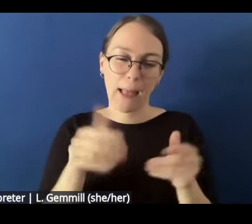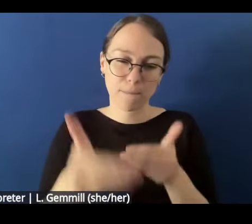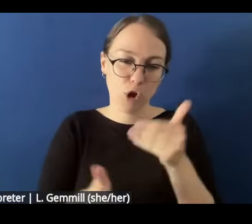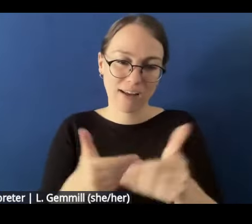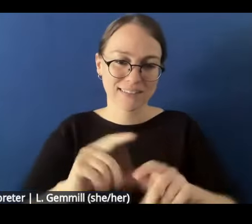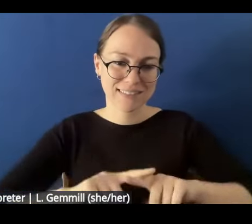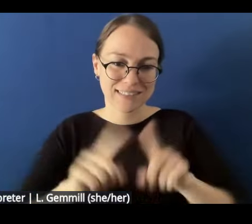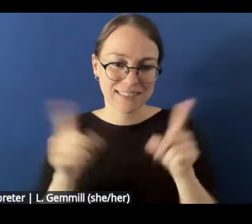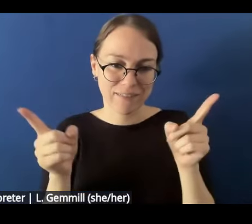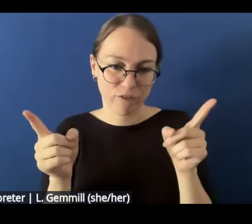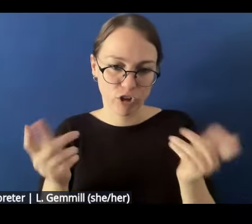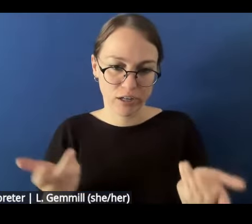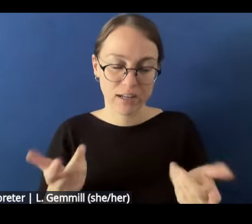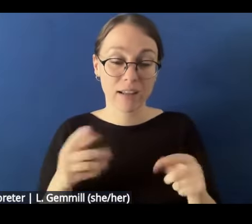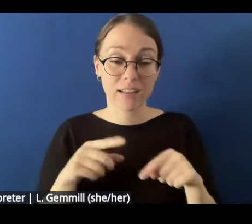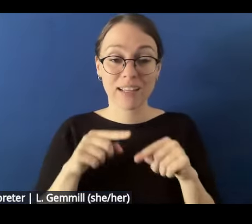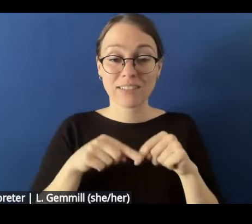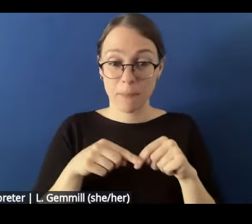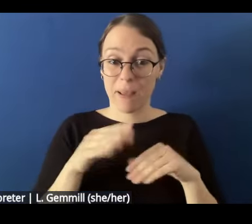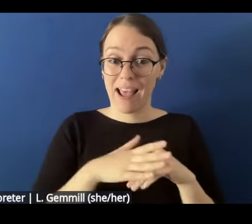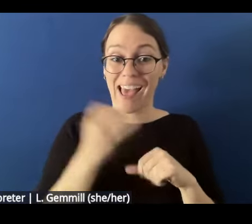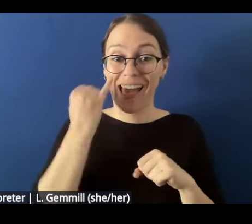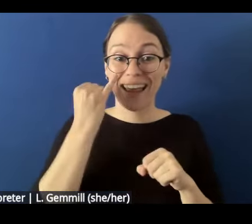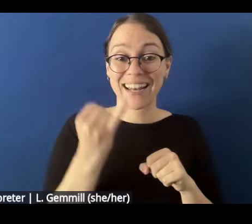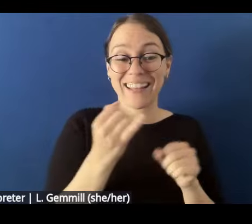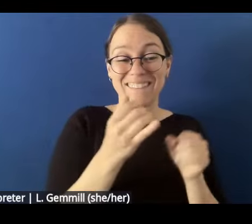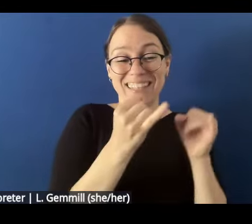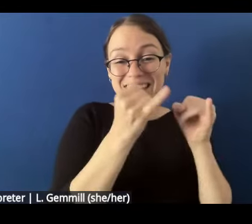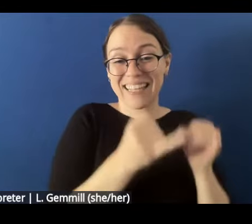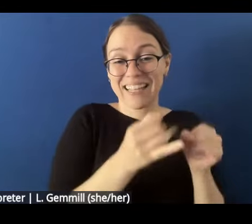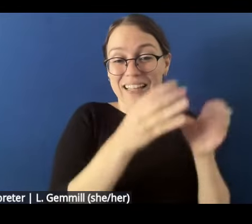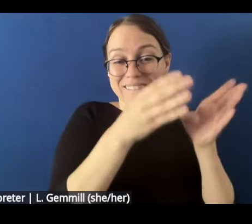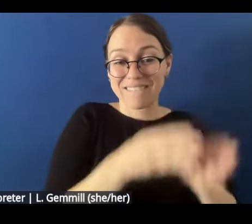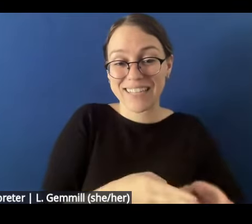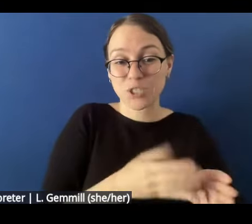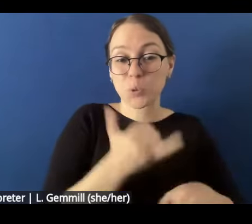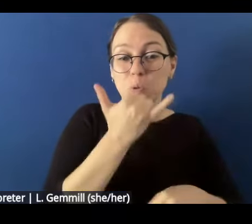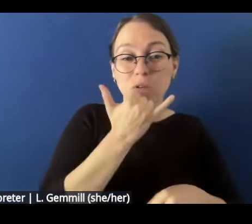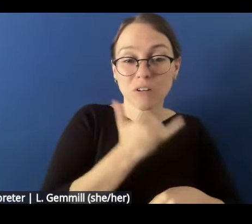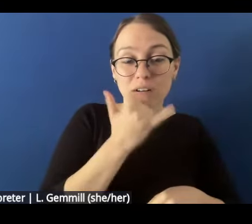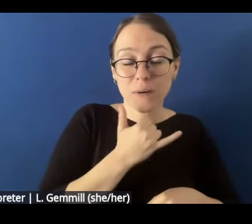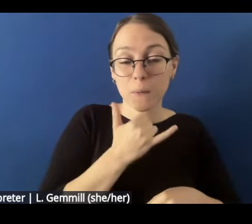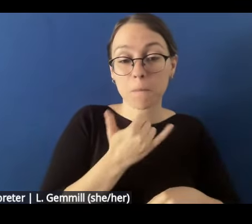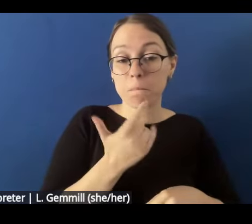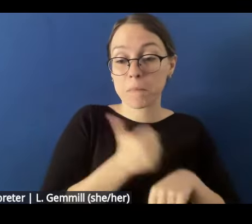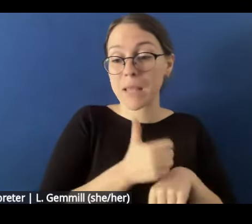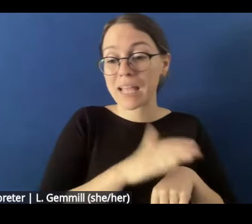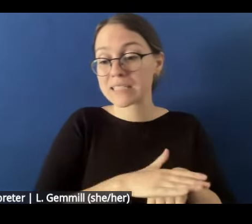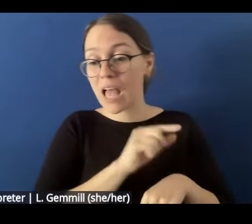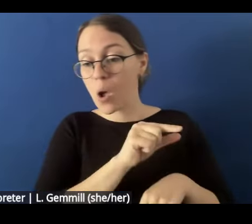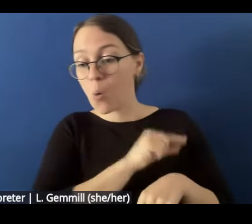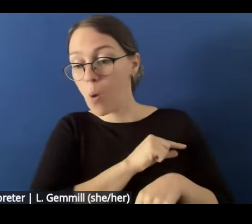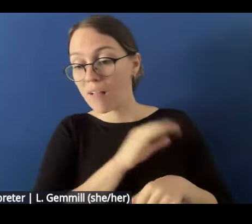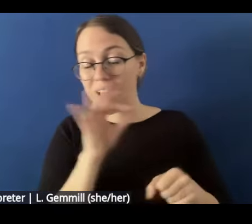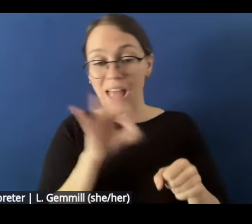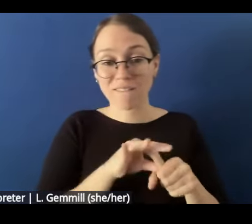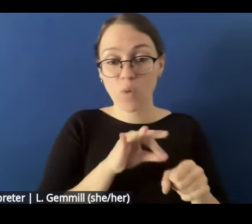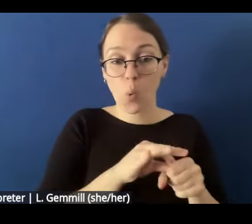is a individual that we have something on file, like in the qualified voter file, for example, versus not.